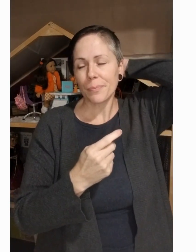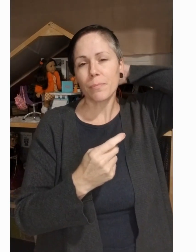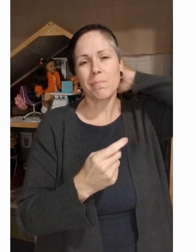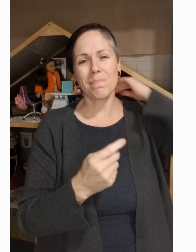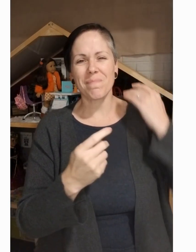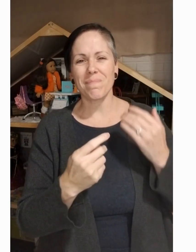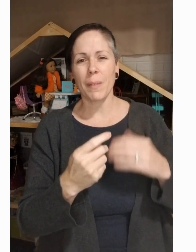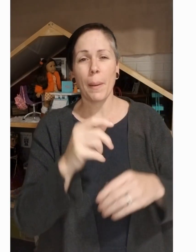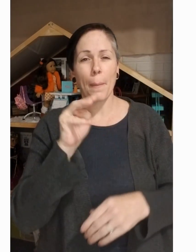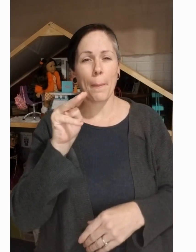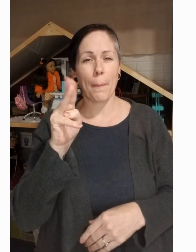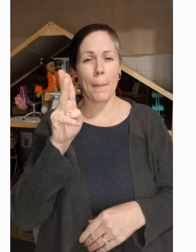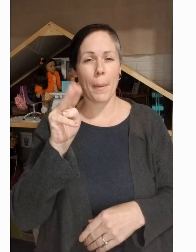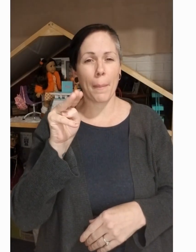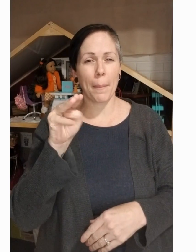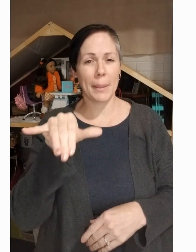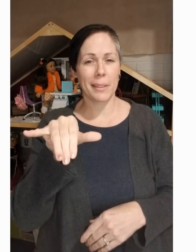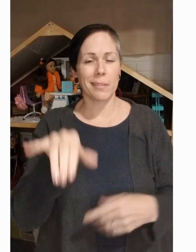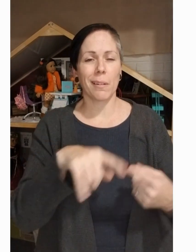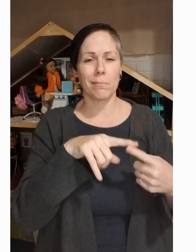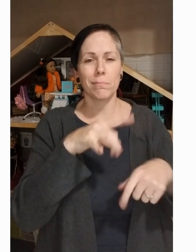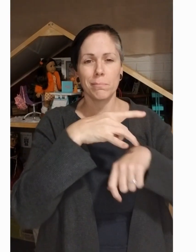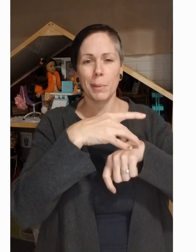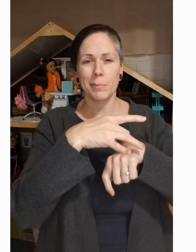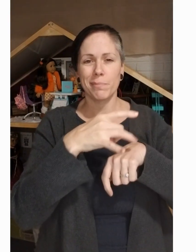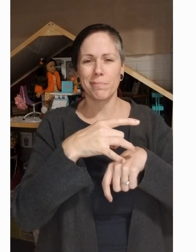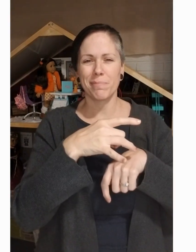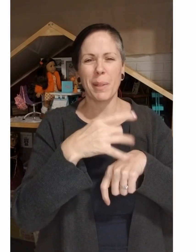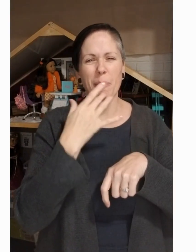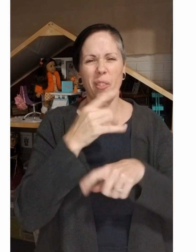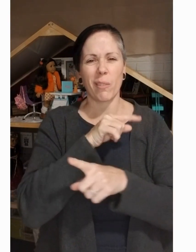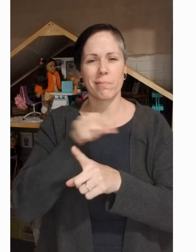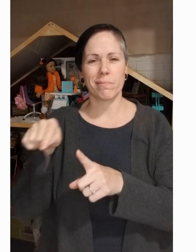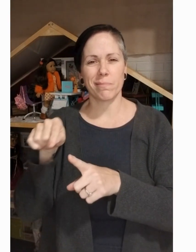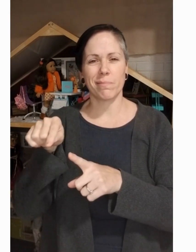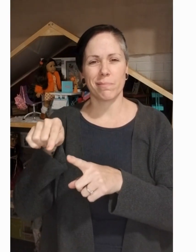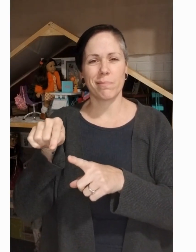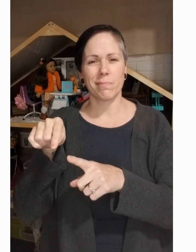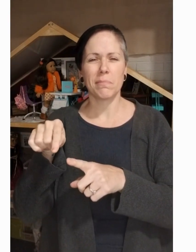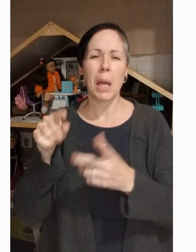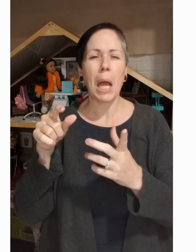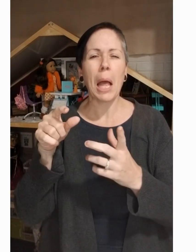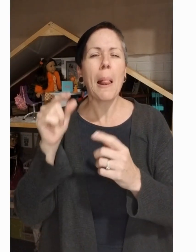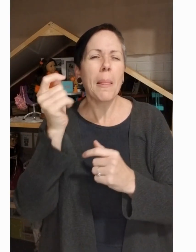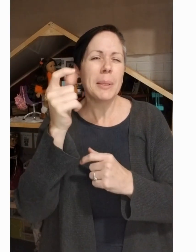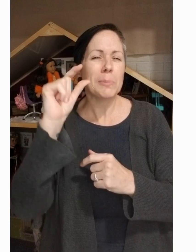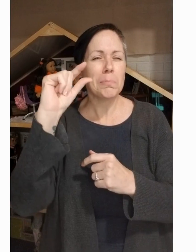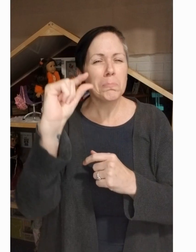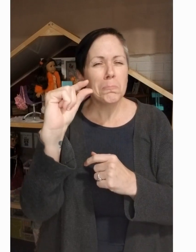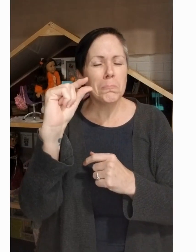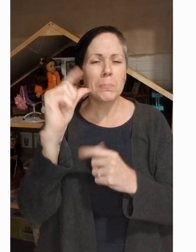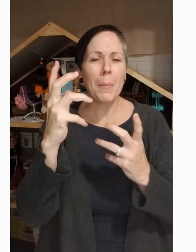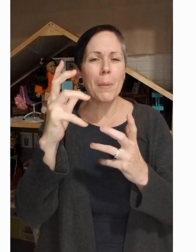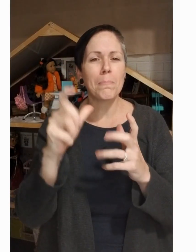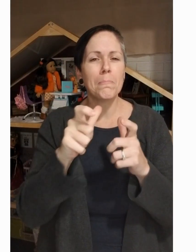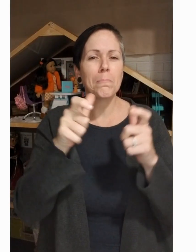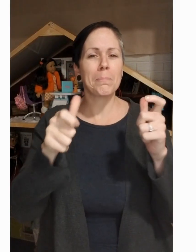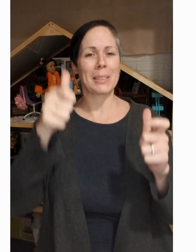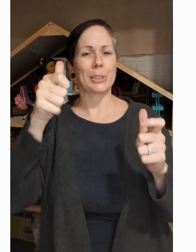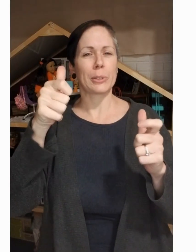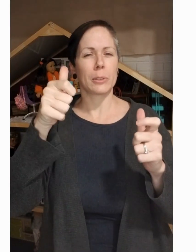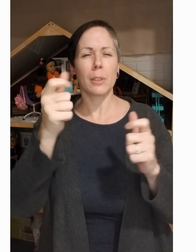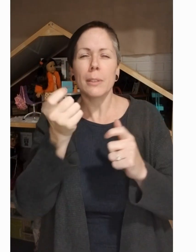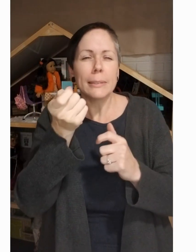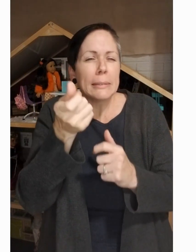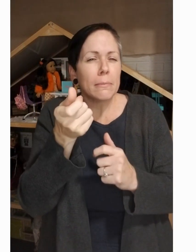ones than I was the pumpkins, but my overall takeaway is I would have made them bigger. I think that they looked more like little lollipops and I wanted